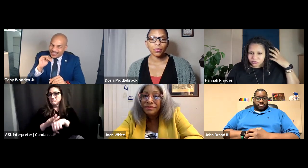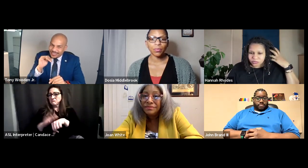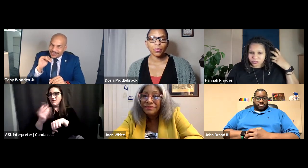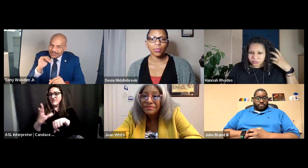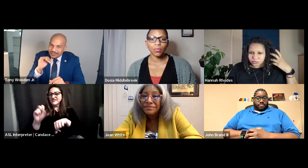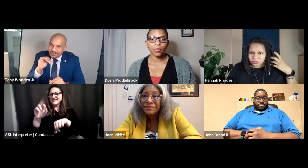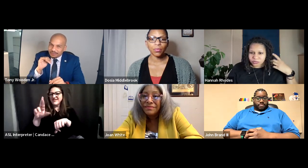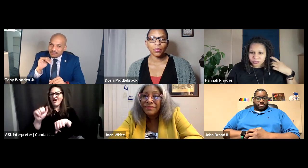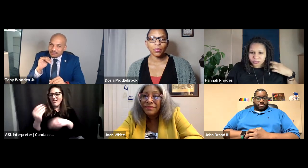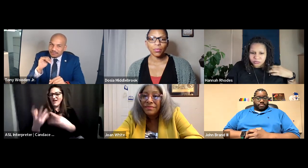there.